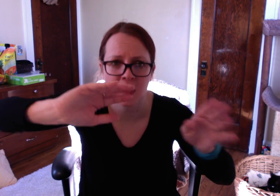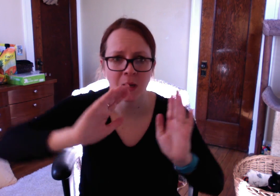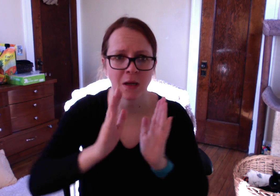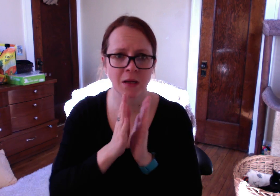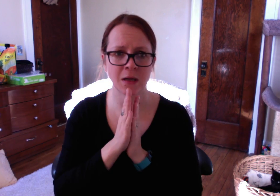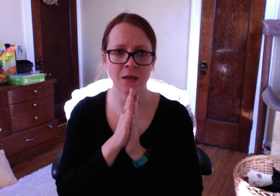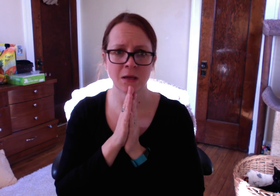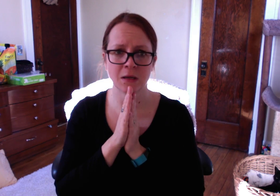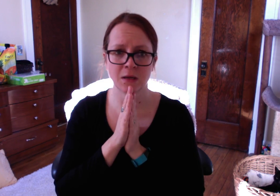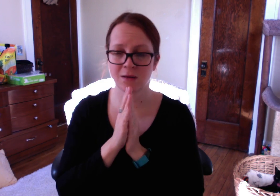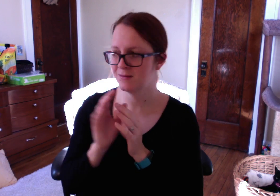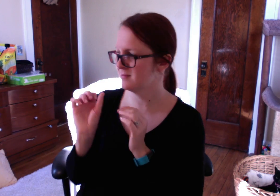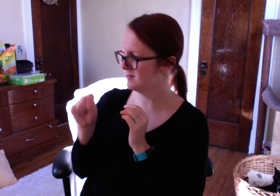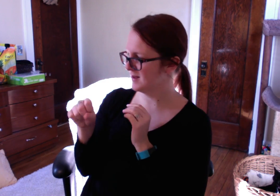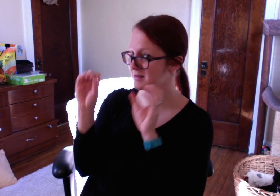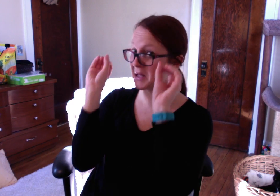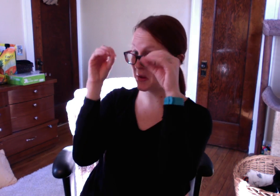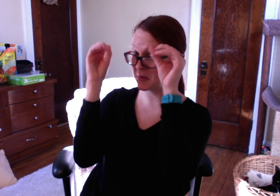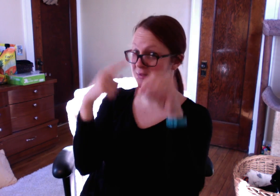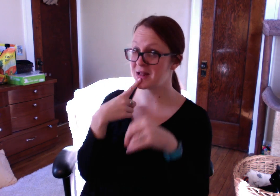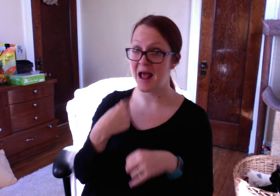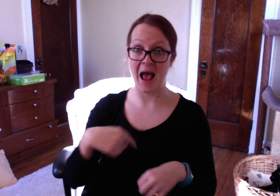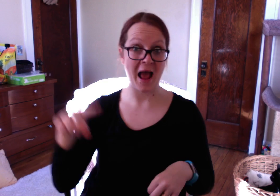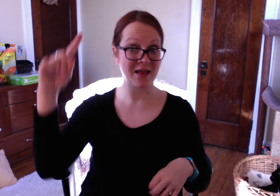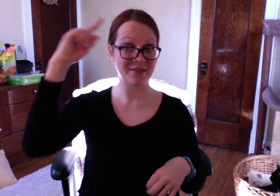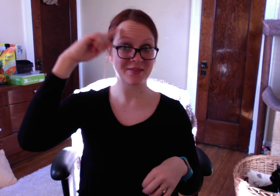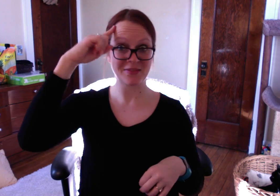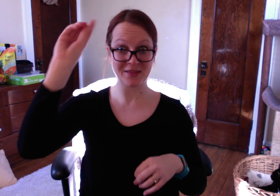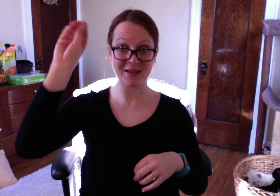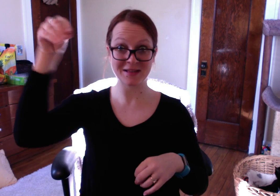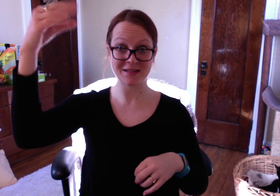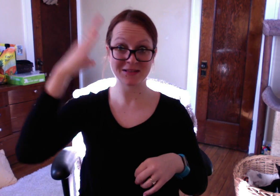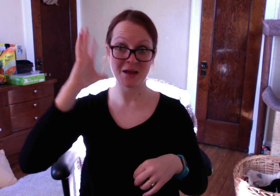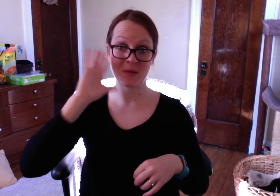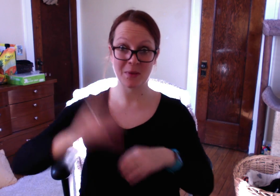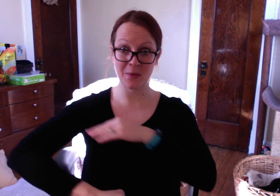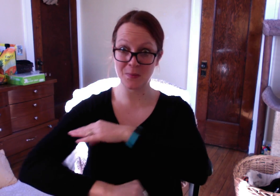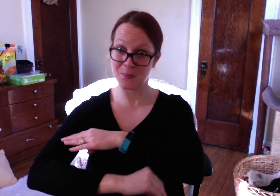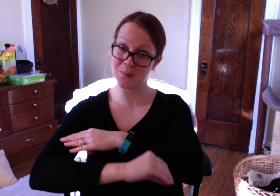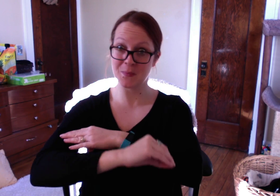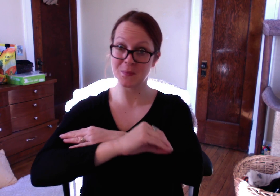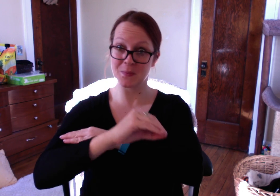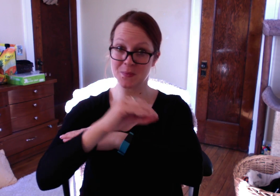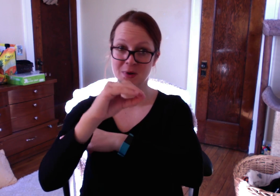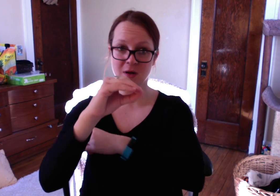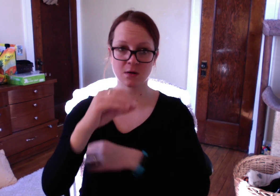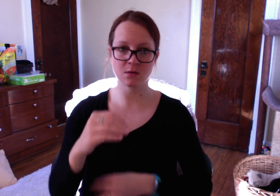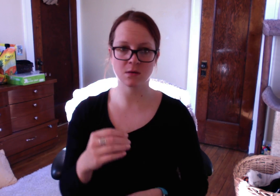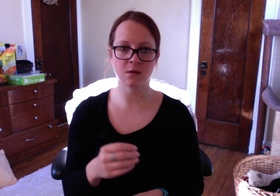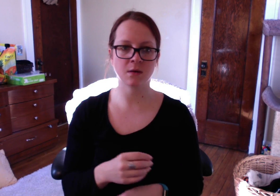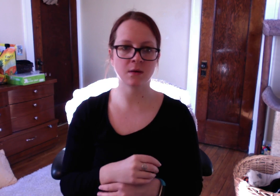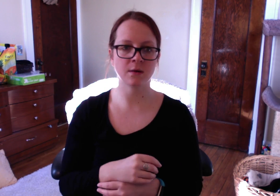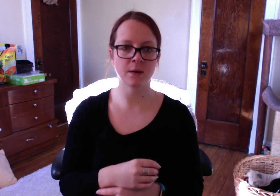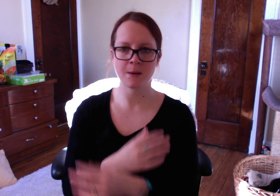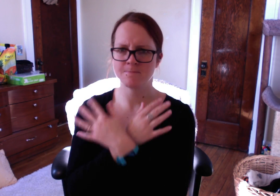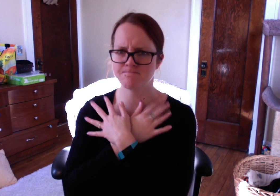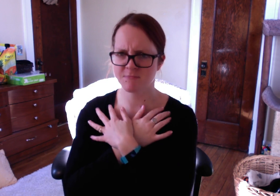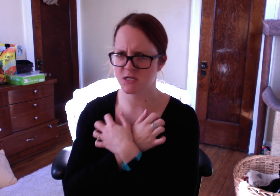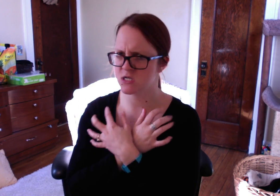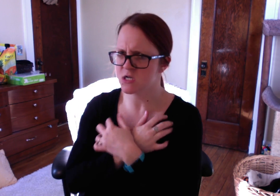Owl, I believe the sun will rise today. Bear only chanted louder. The